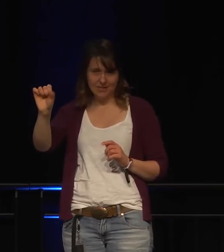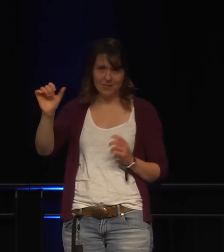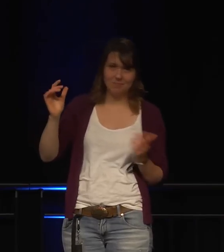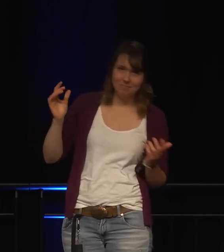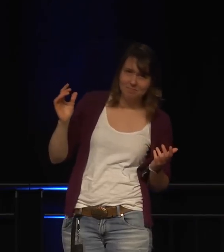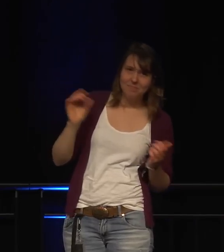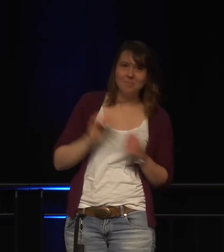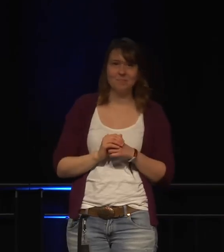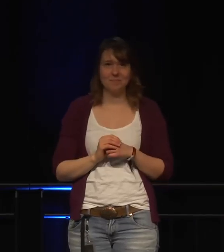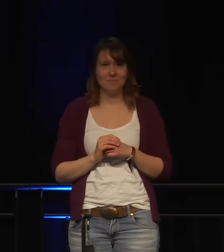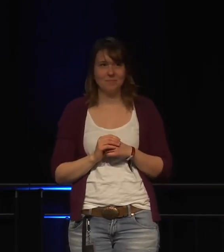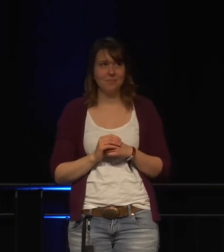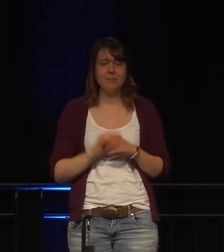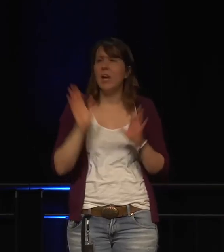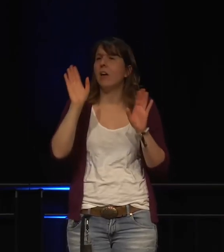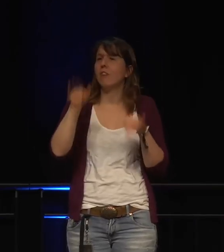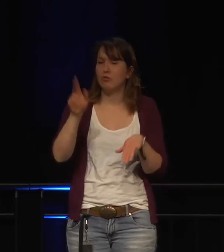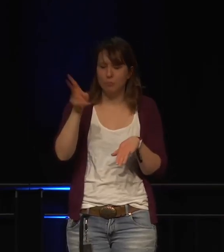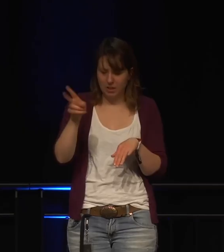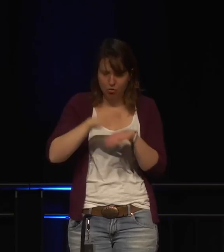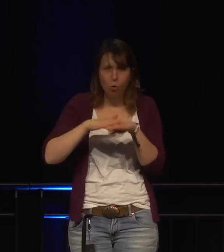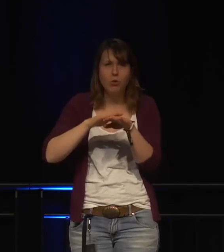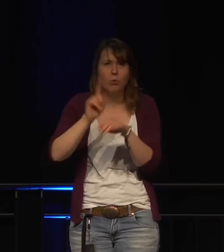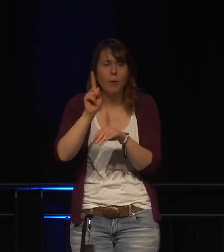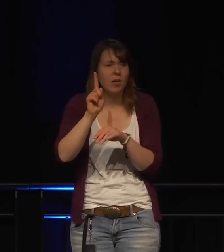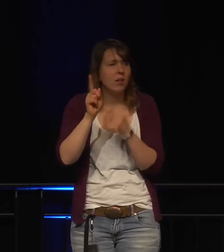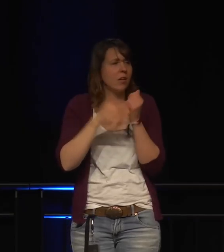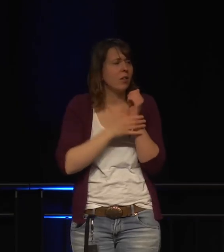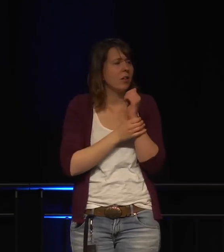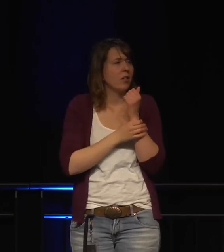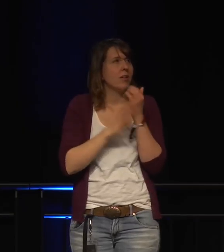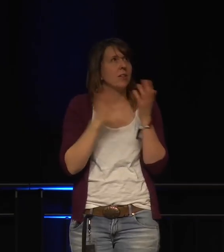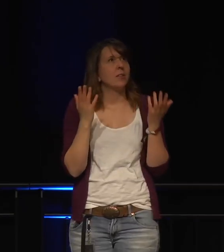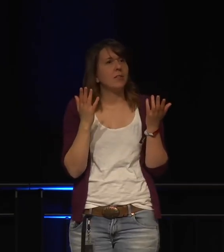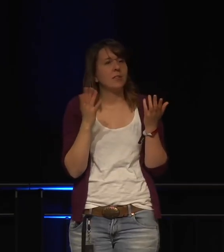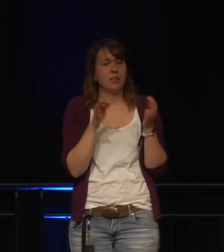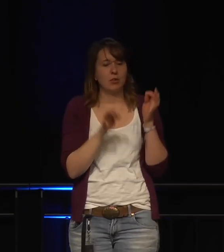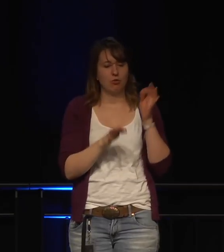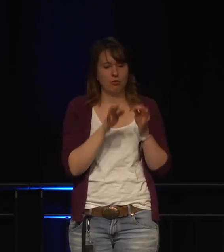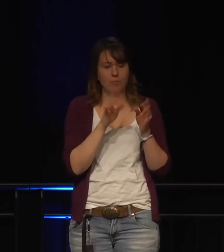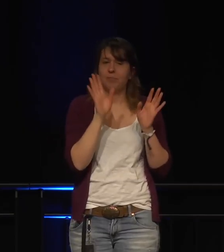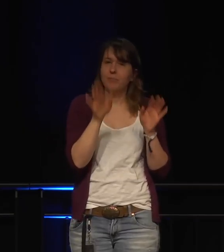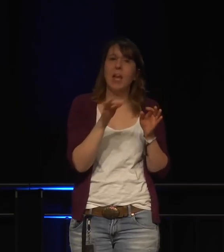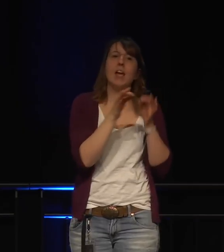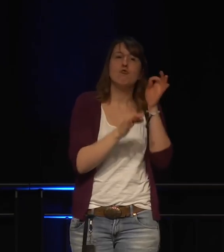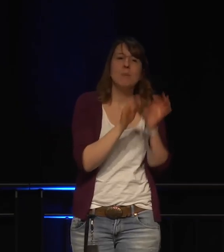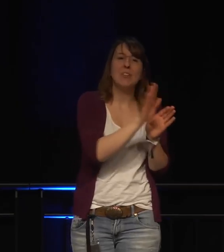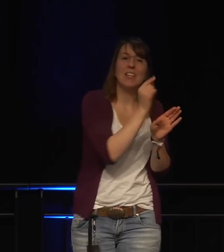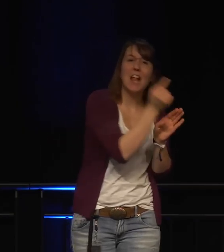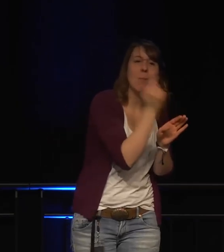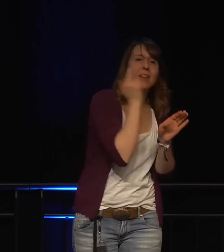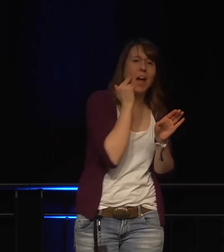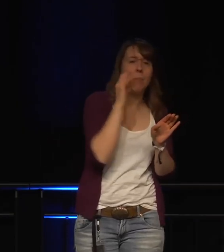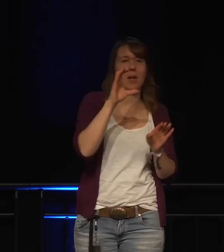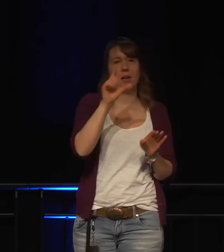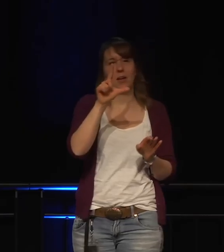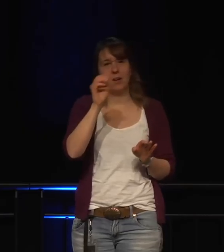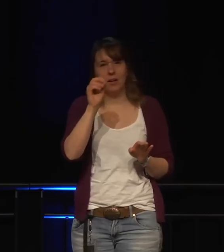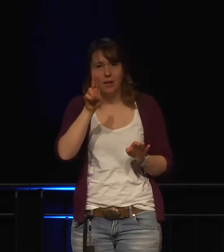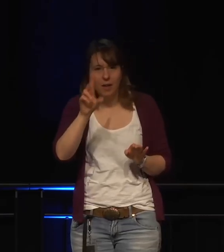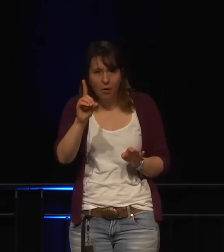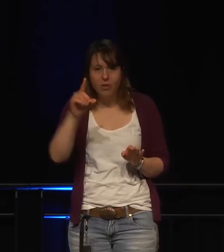this unicorn, because this unicorn, because unicorn is from the company called Cloud Pets, which